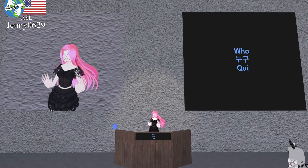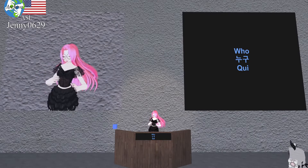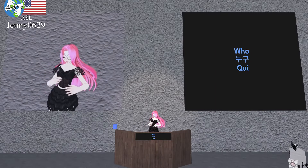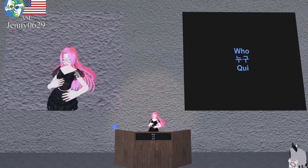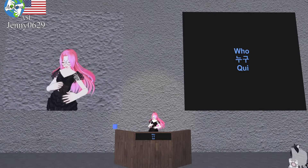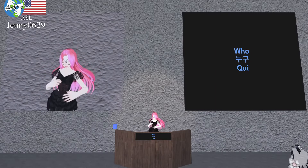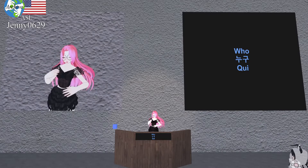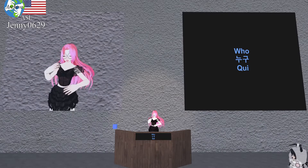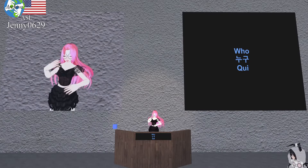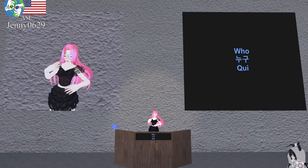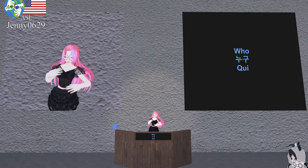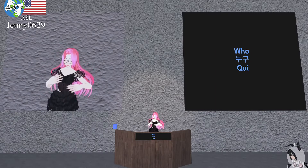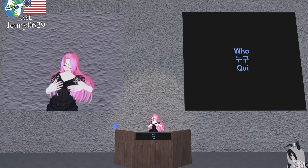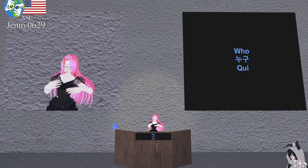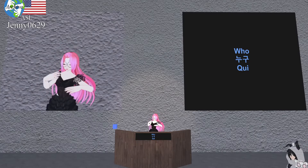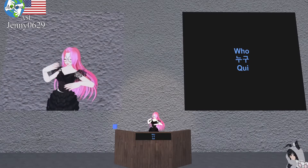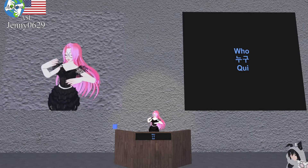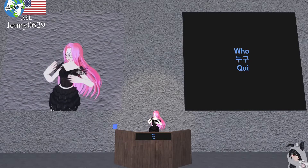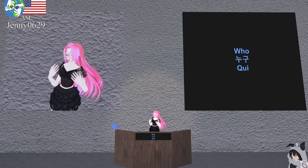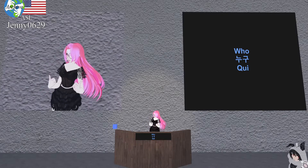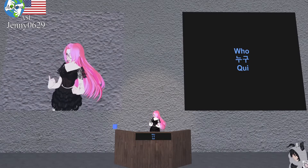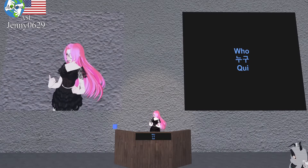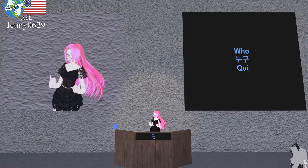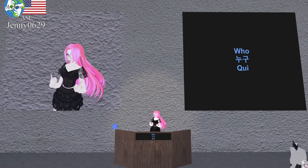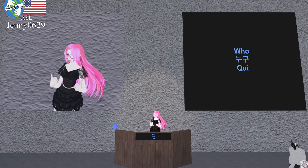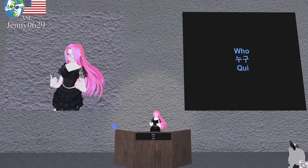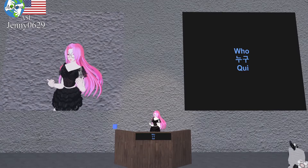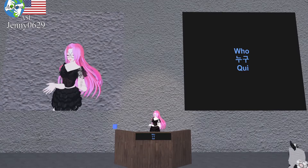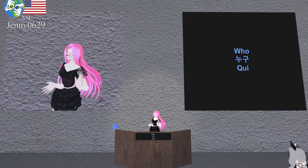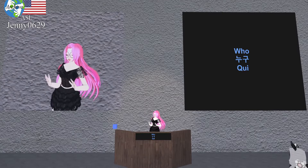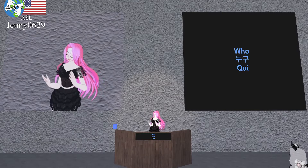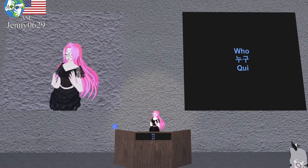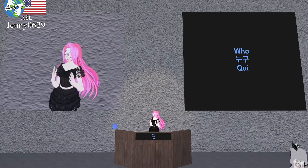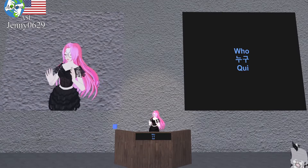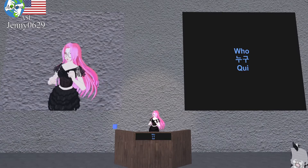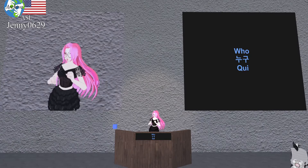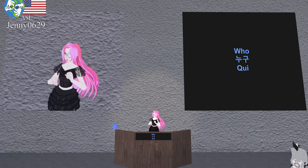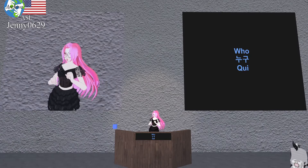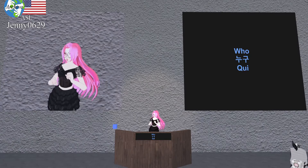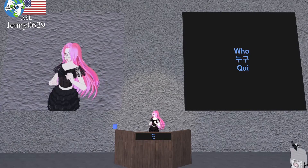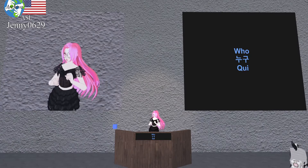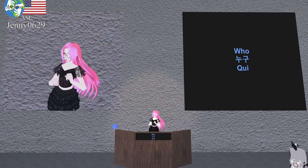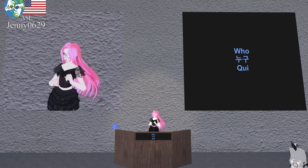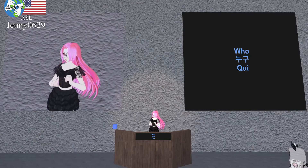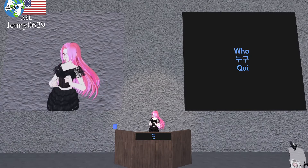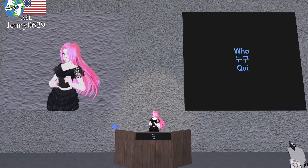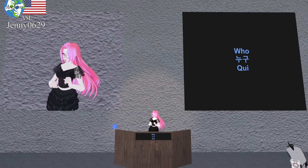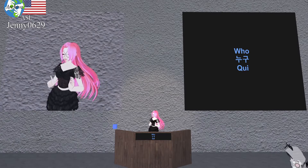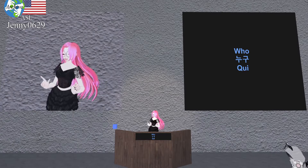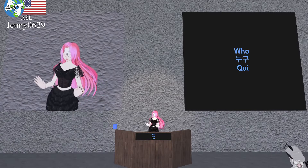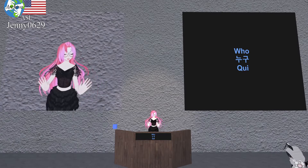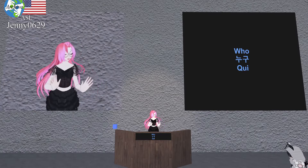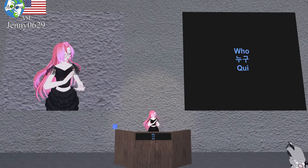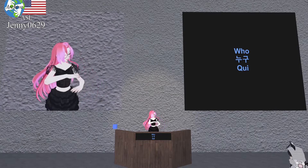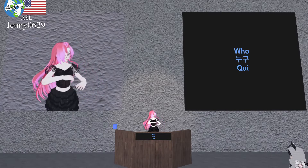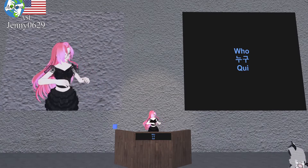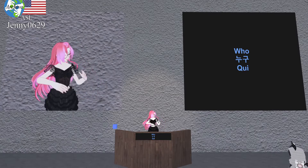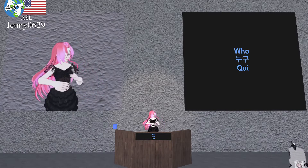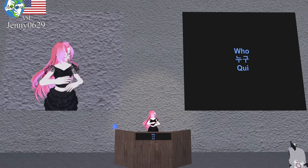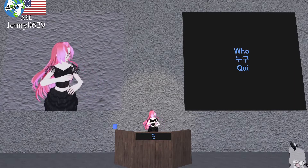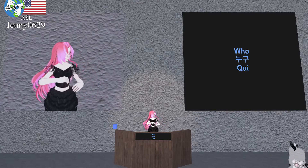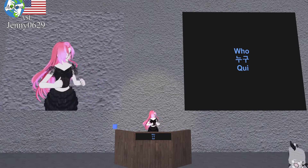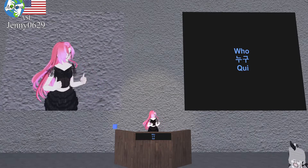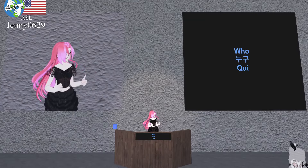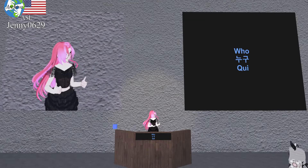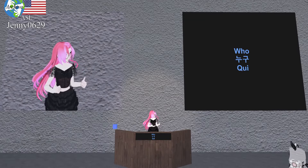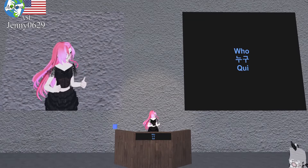Are you guys comfortable kind of going up to the higher levels now? Maybe some more complicated words? Yeah, if you guys are comfortable